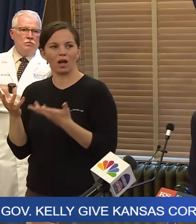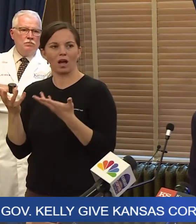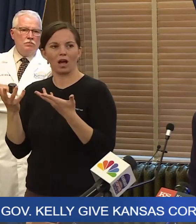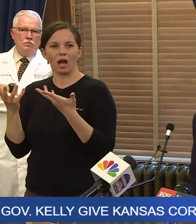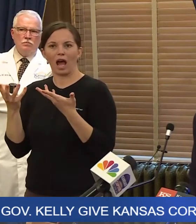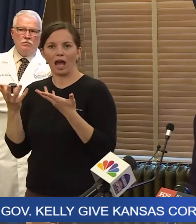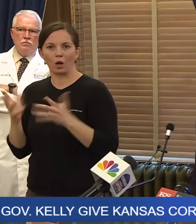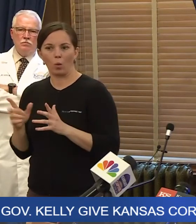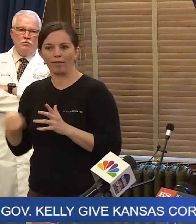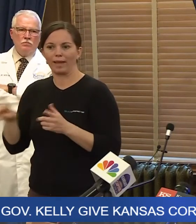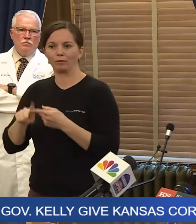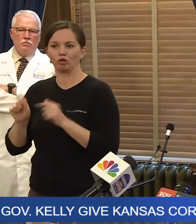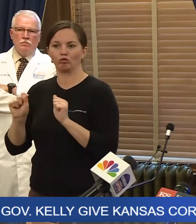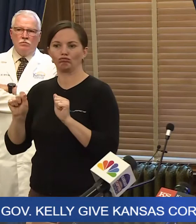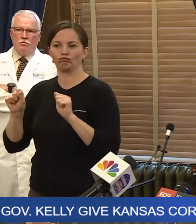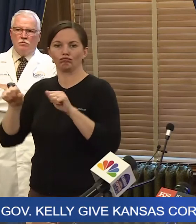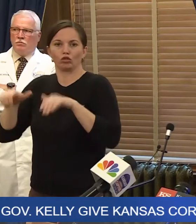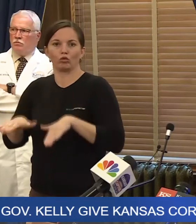on their responsibility.